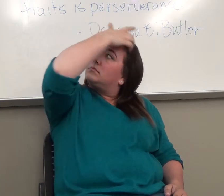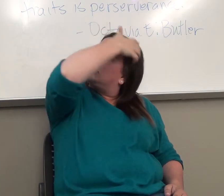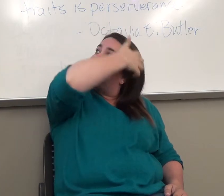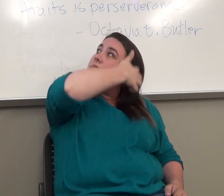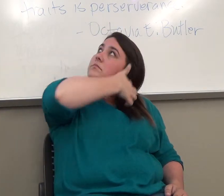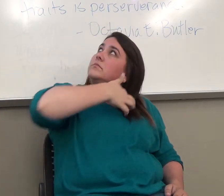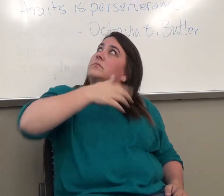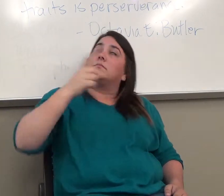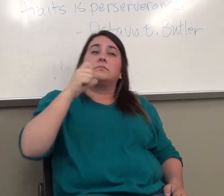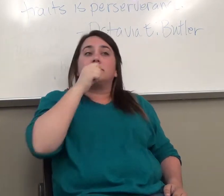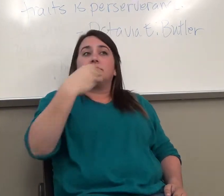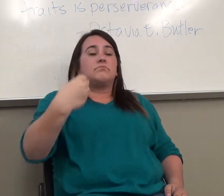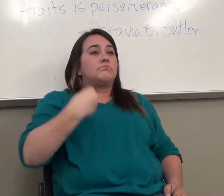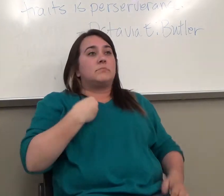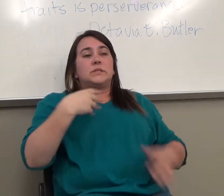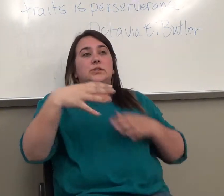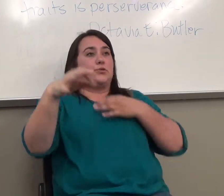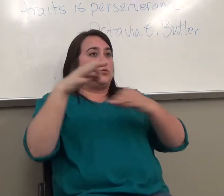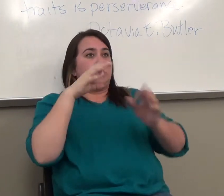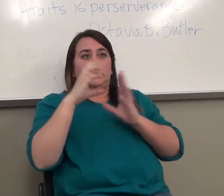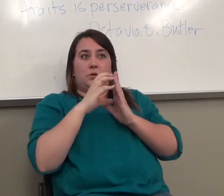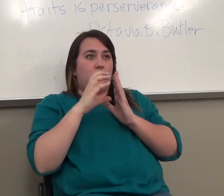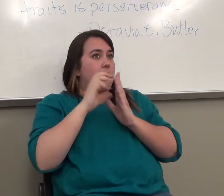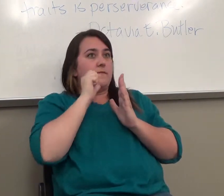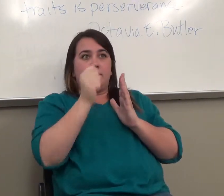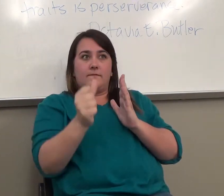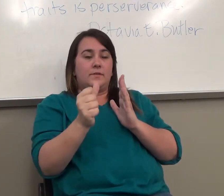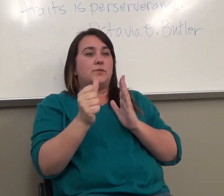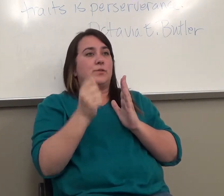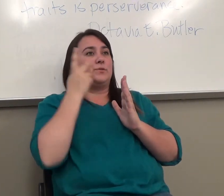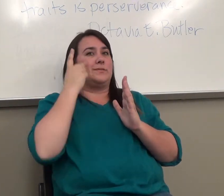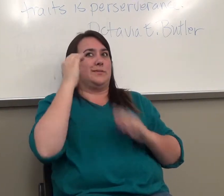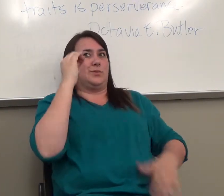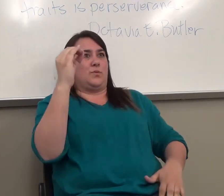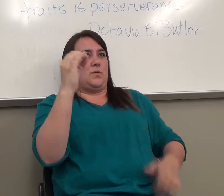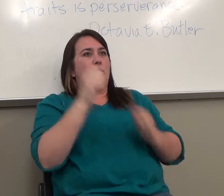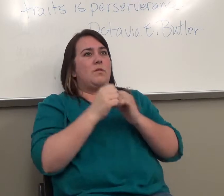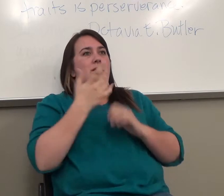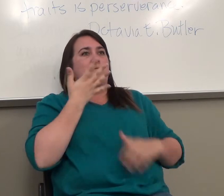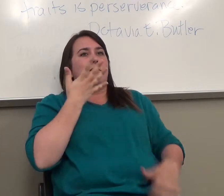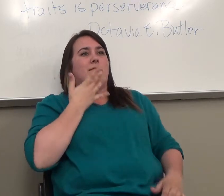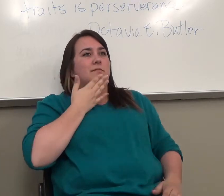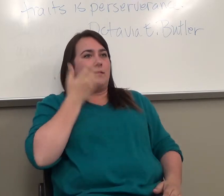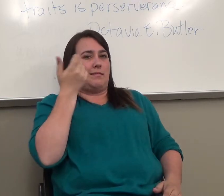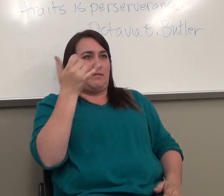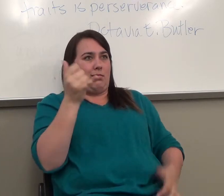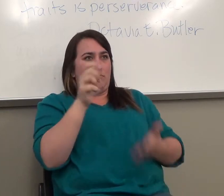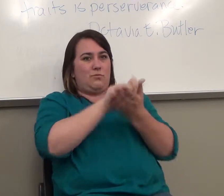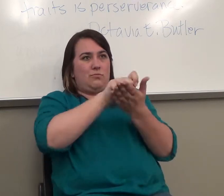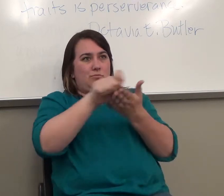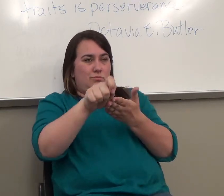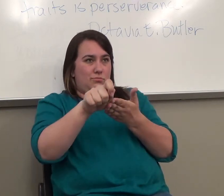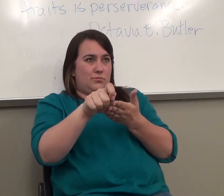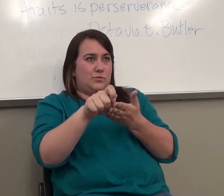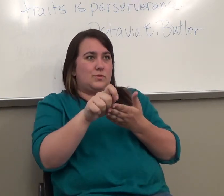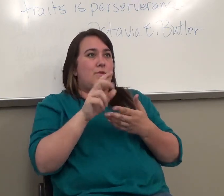did not turn in the description paragraph. And as we said, for purposes of turning in papers, you can see